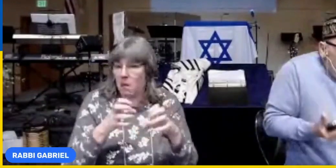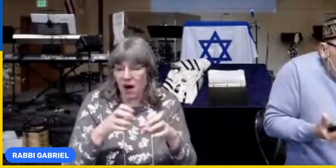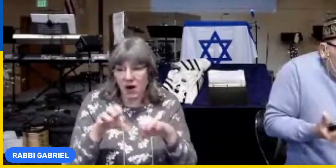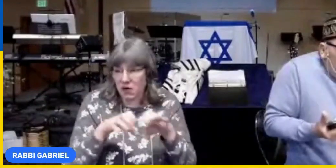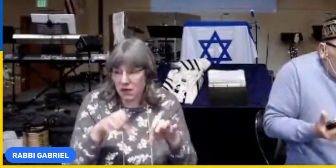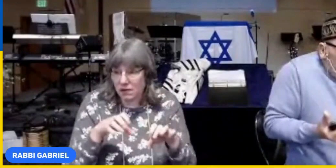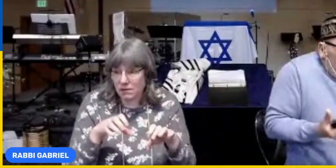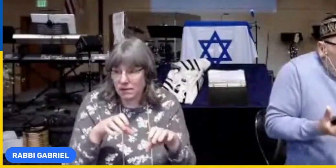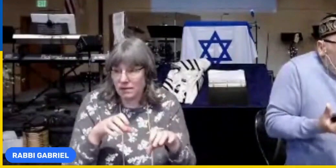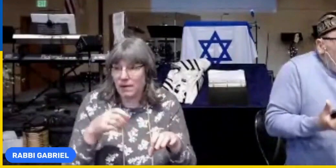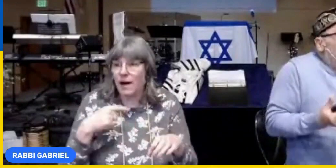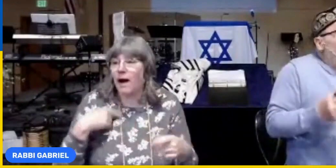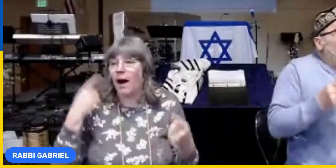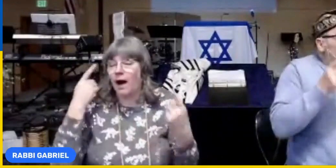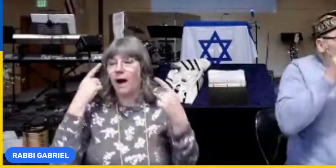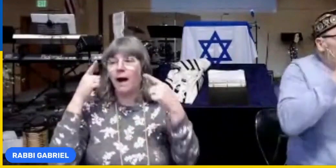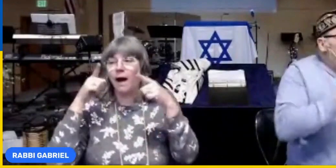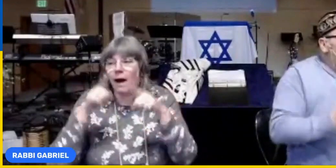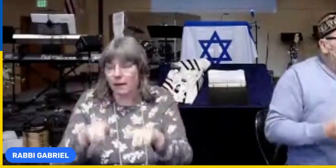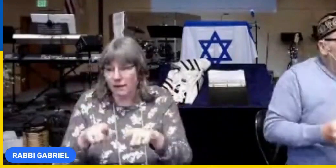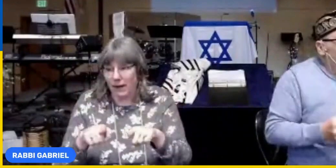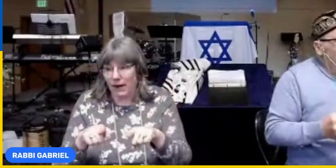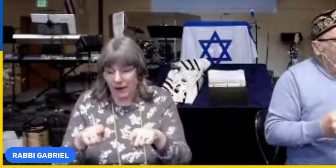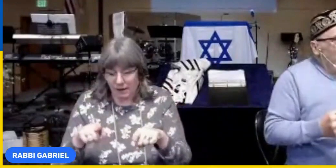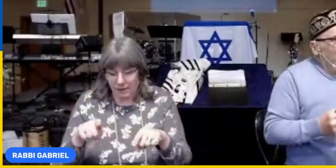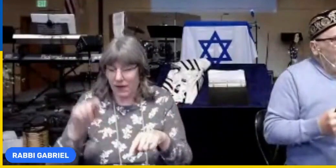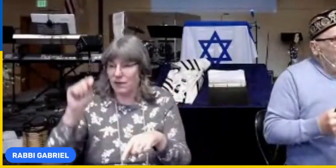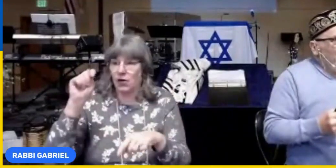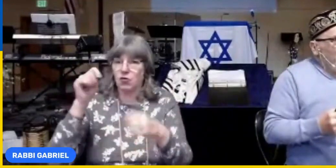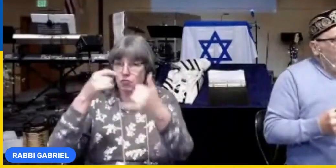I am agreeing that the Torah is good. Torah, capital T.